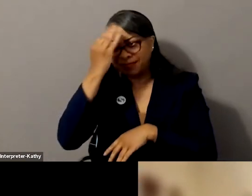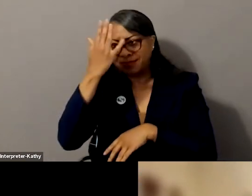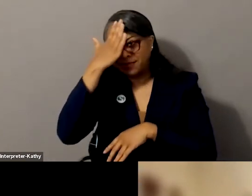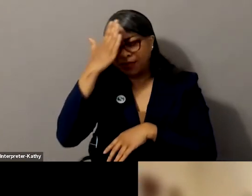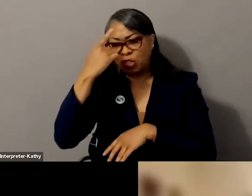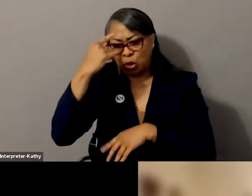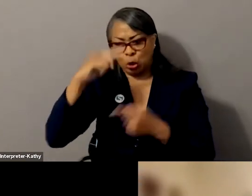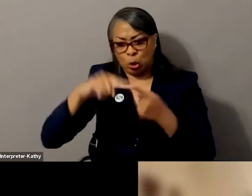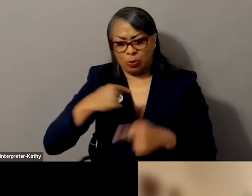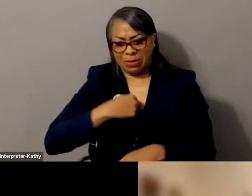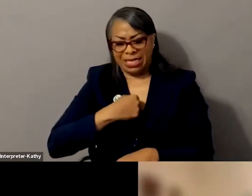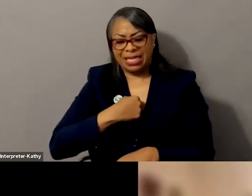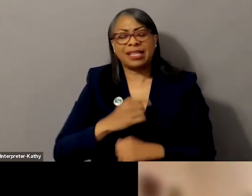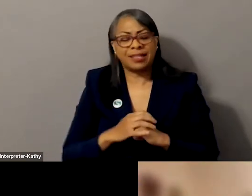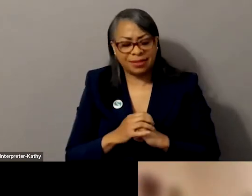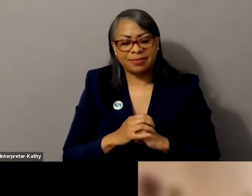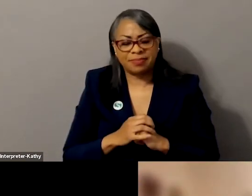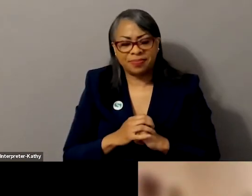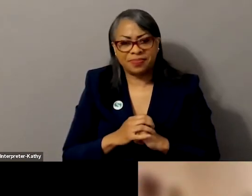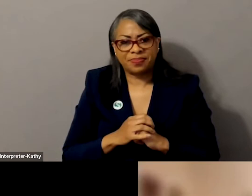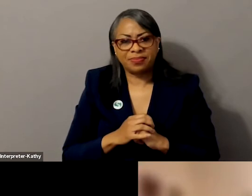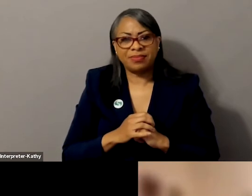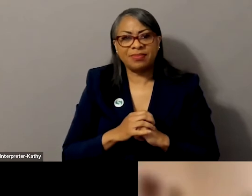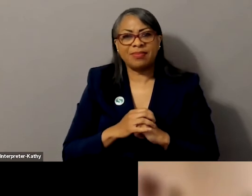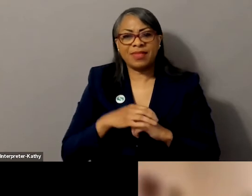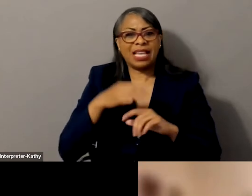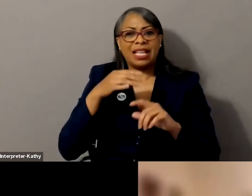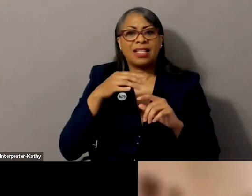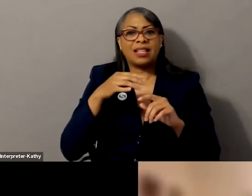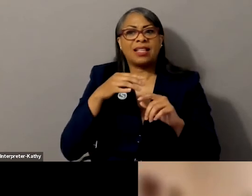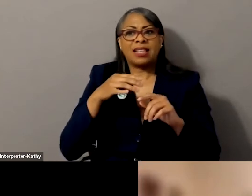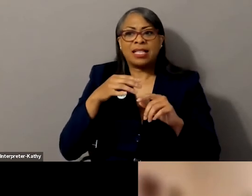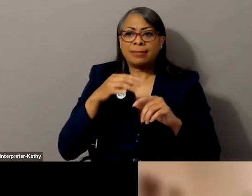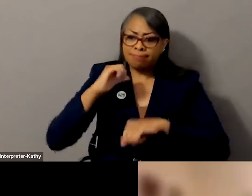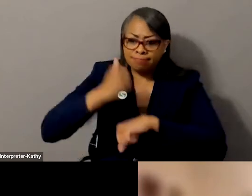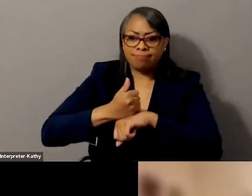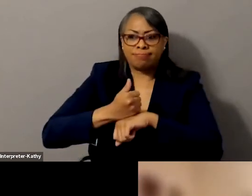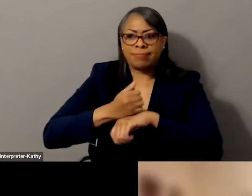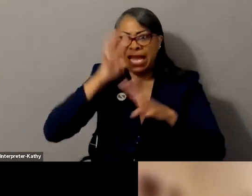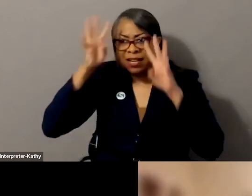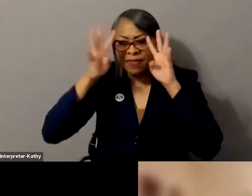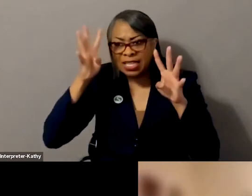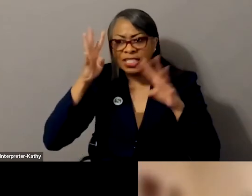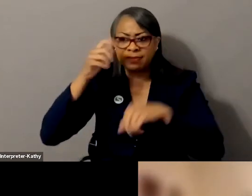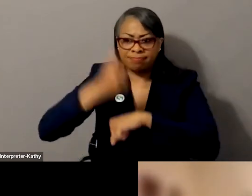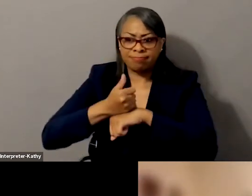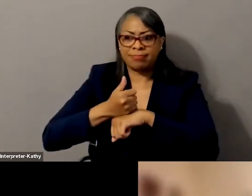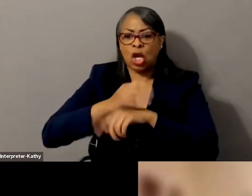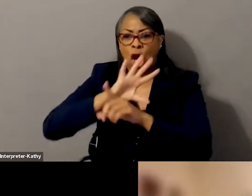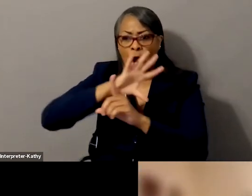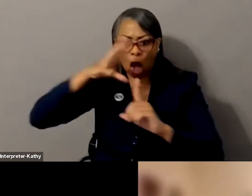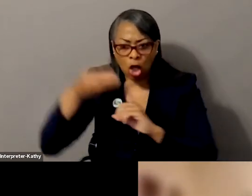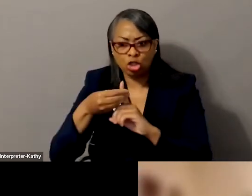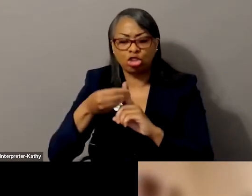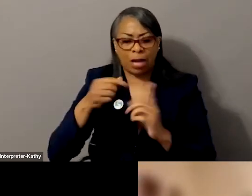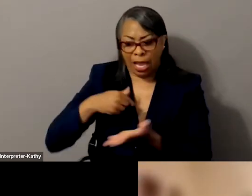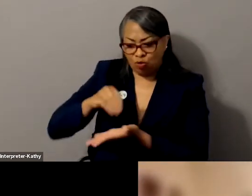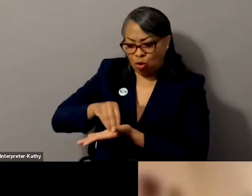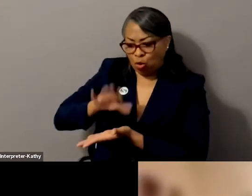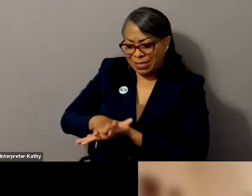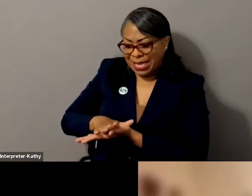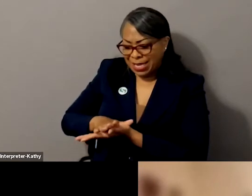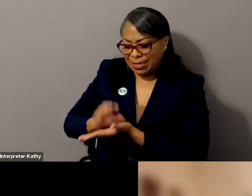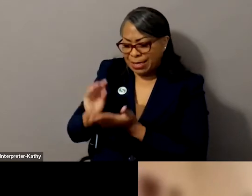recommendation was to incentivize innovation, a culture of innovation. I wrote that down today. I read